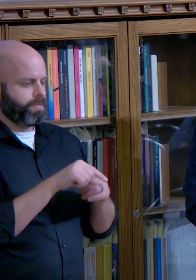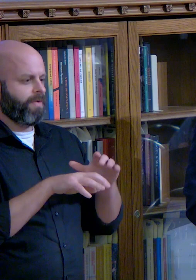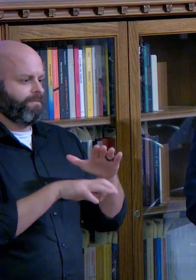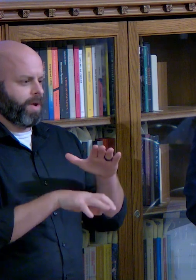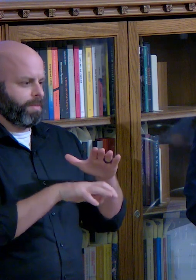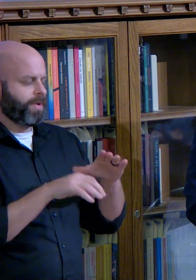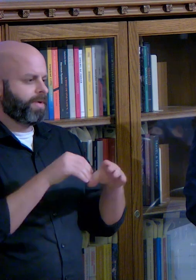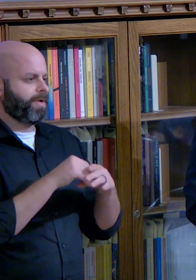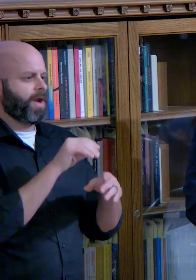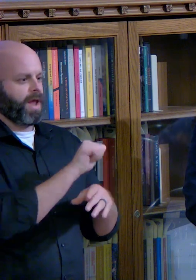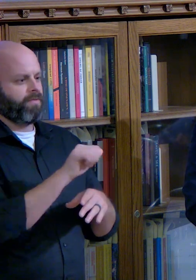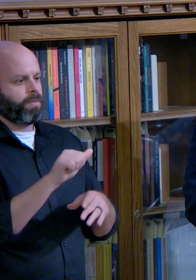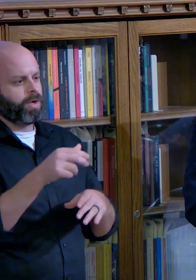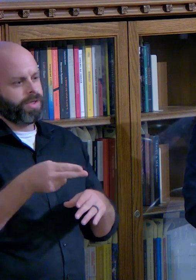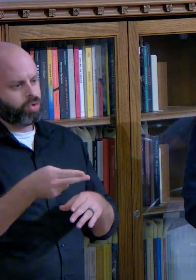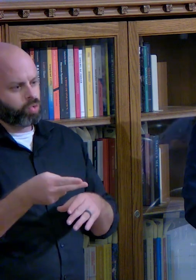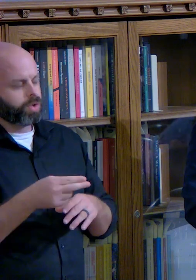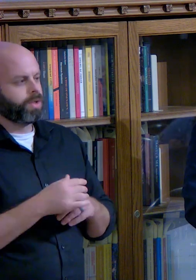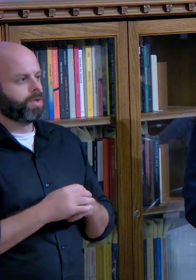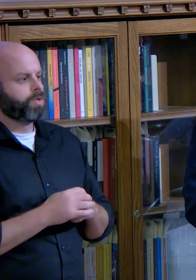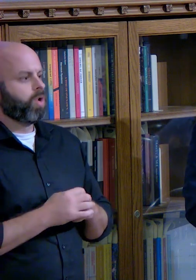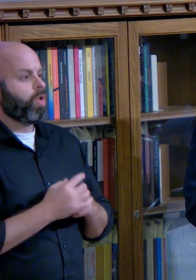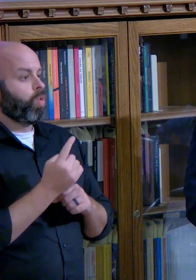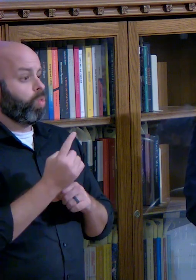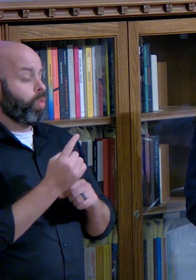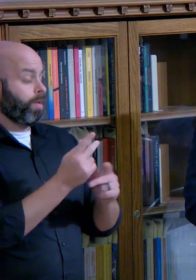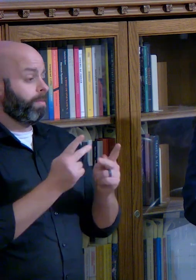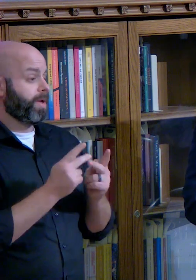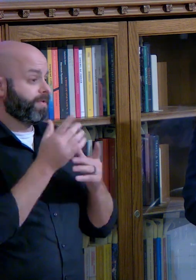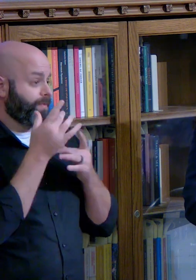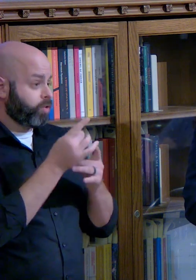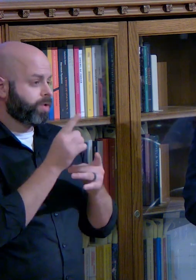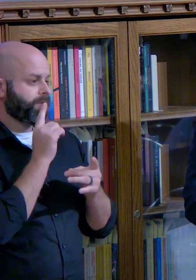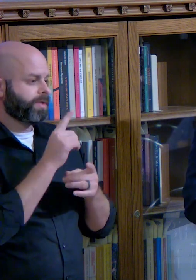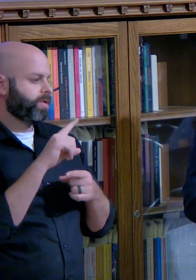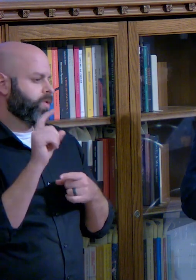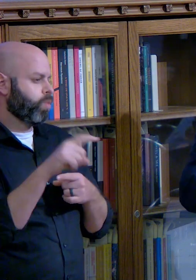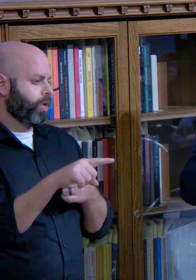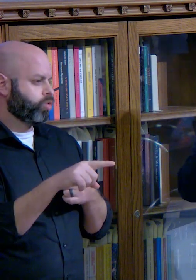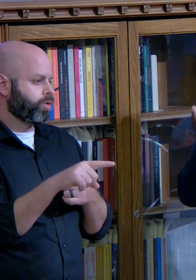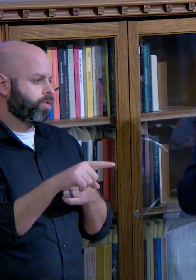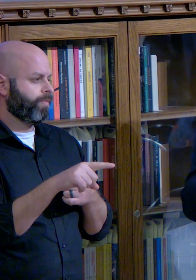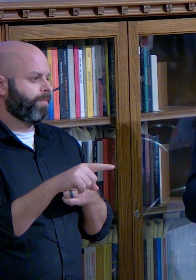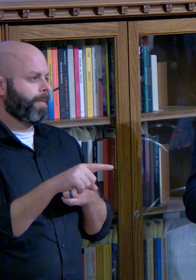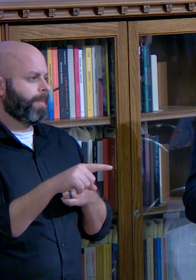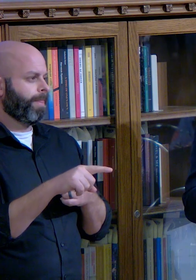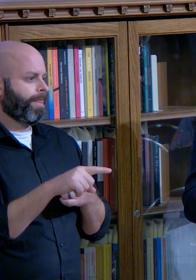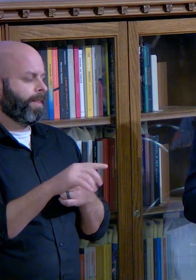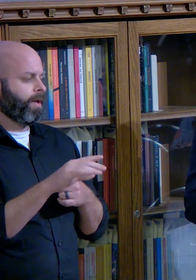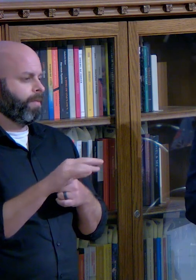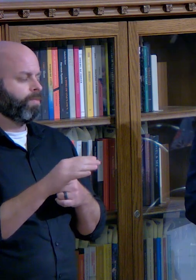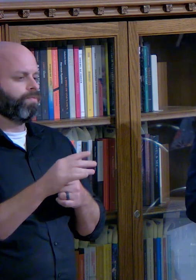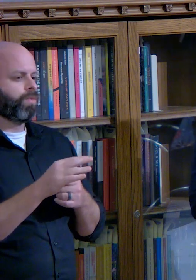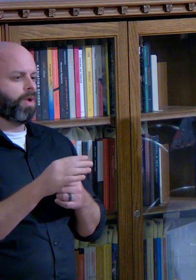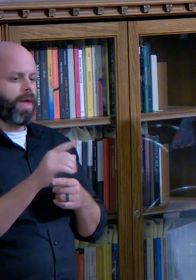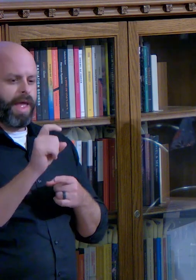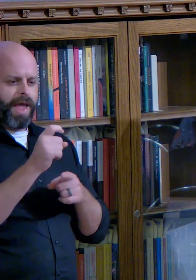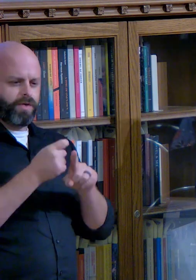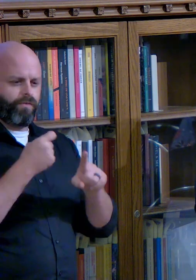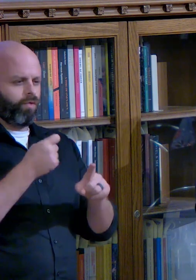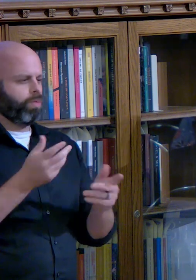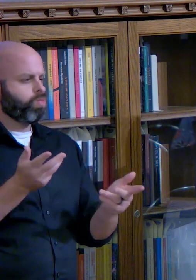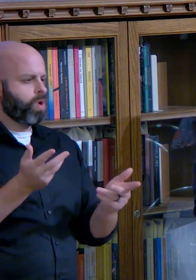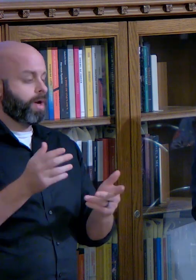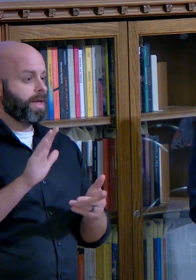African-American history so one source of interest is the question what did X come from in his